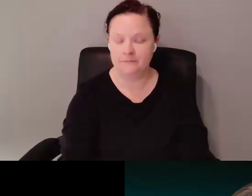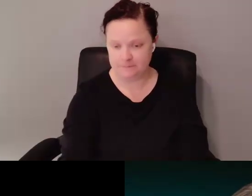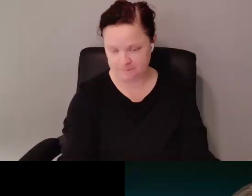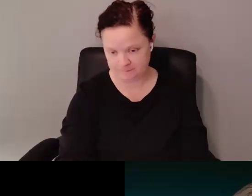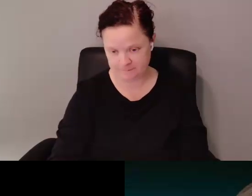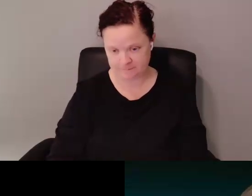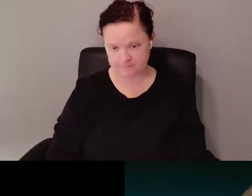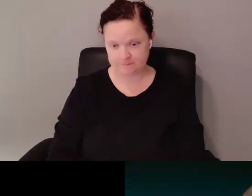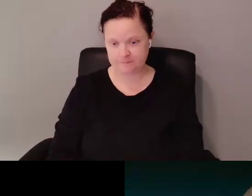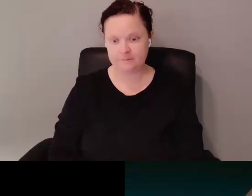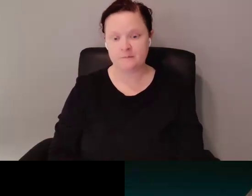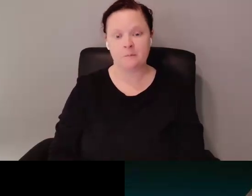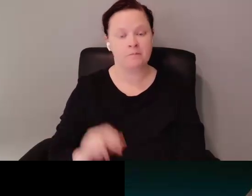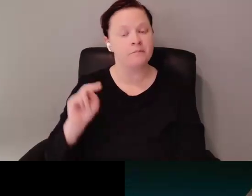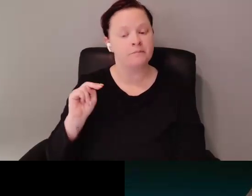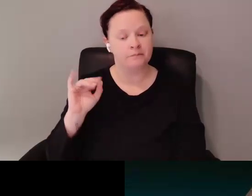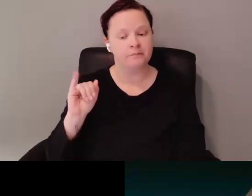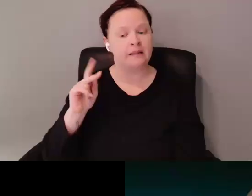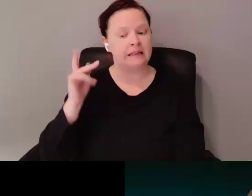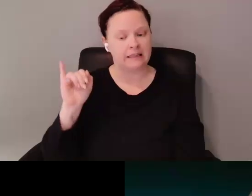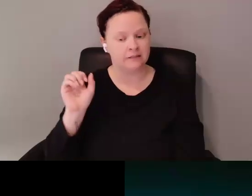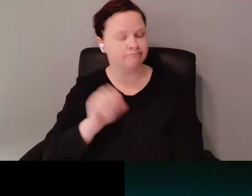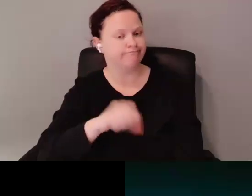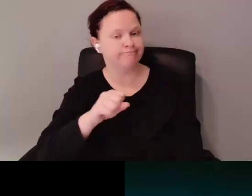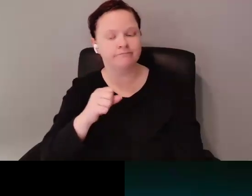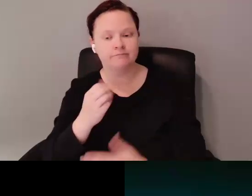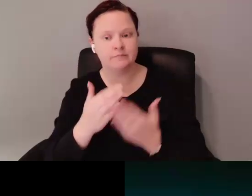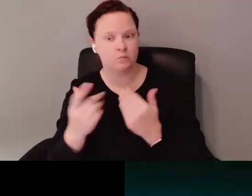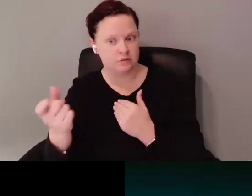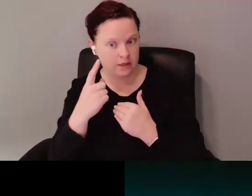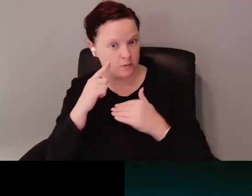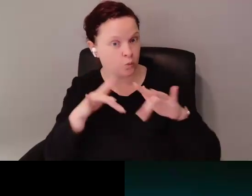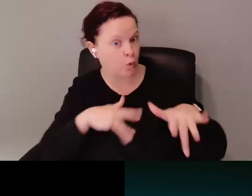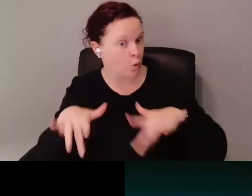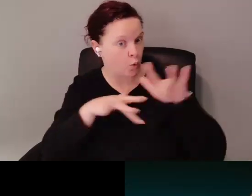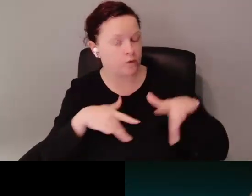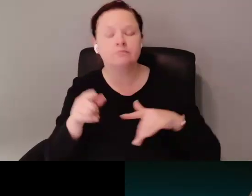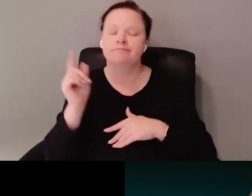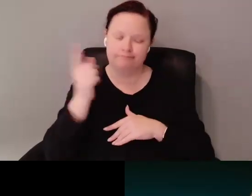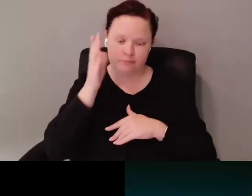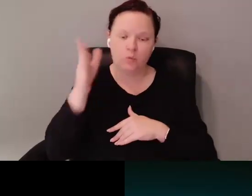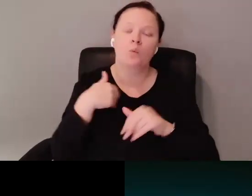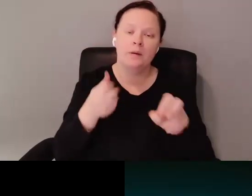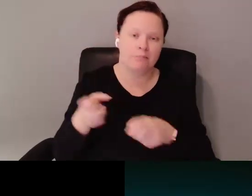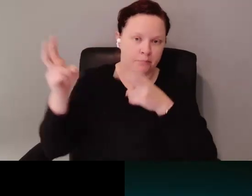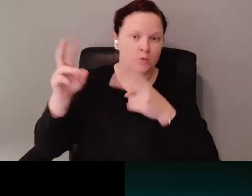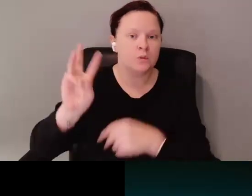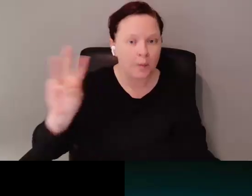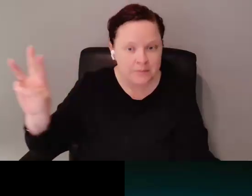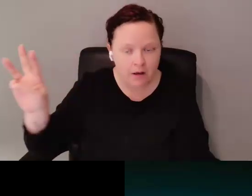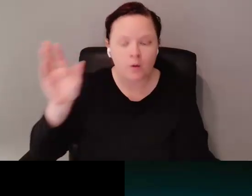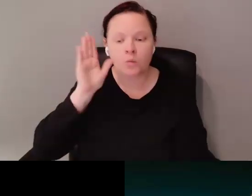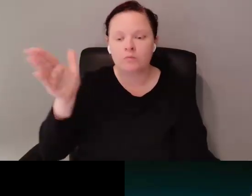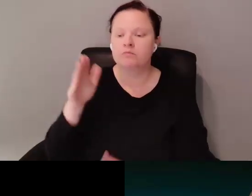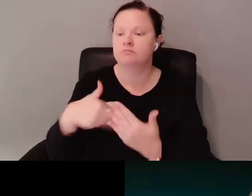Yeah. One person's asking about a copy of the Oops, sorry. recording. We always do that. We post it on our website. All of